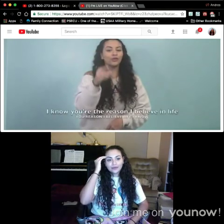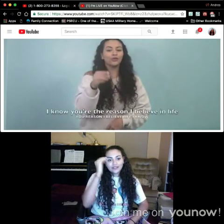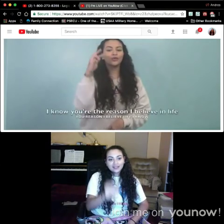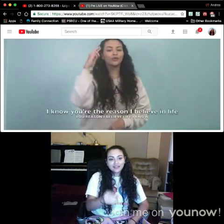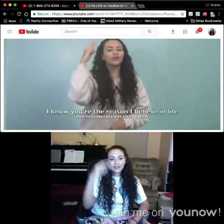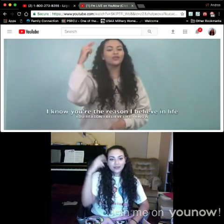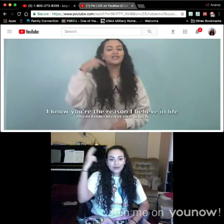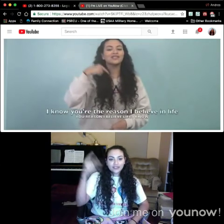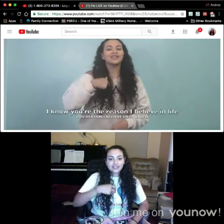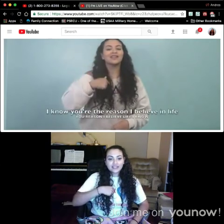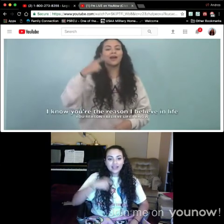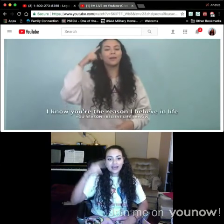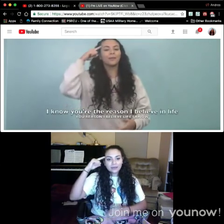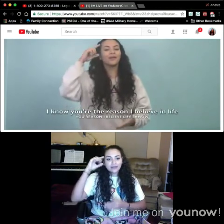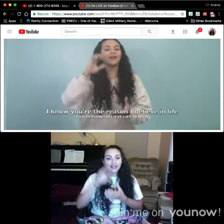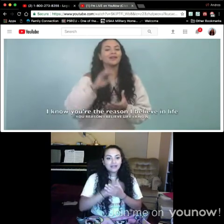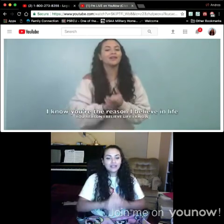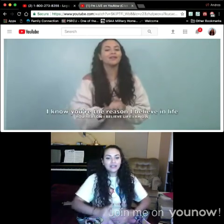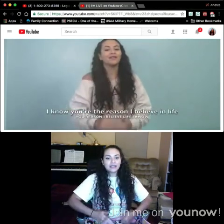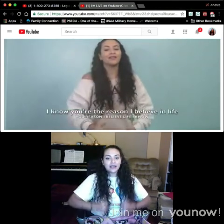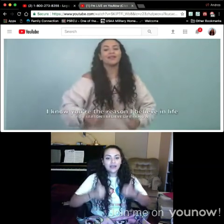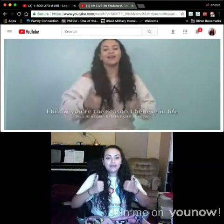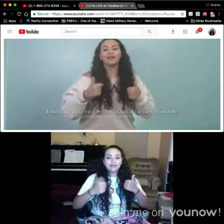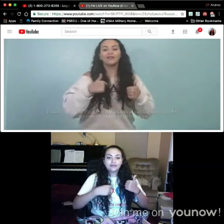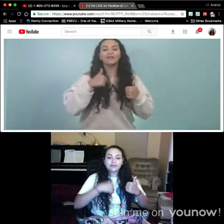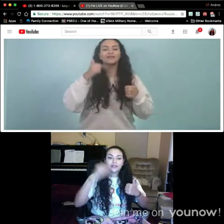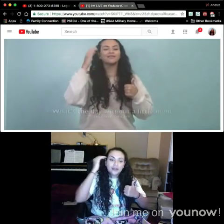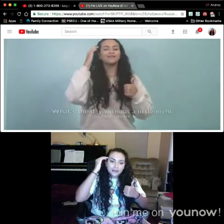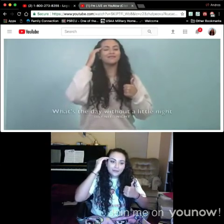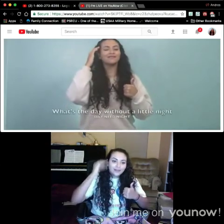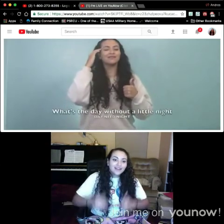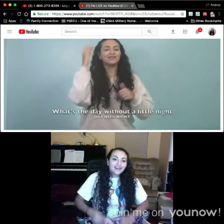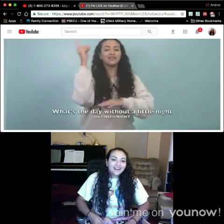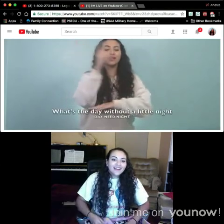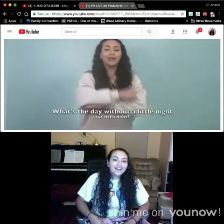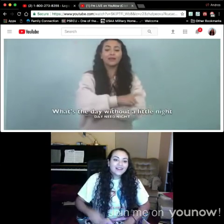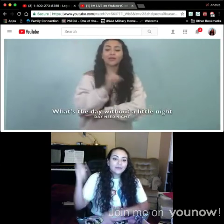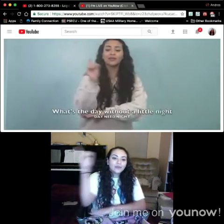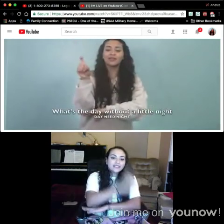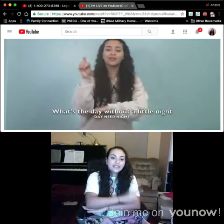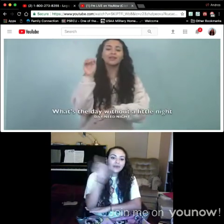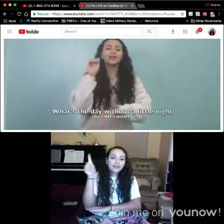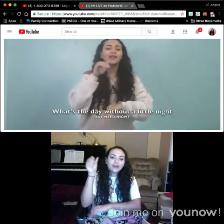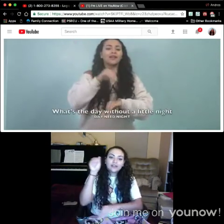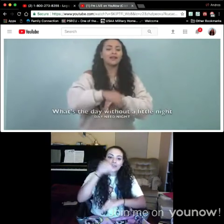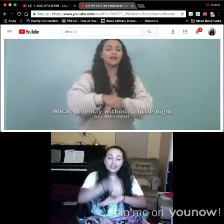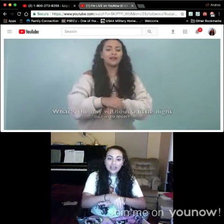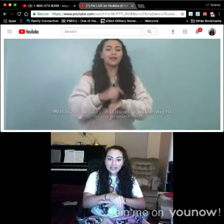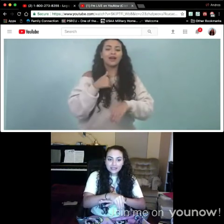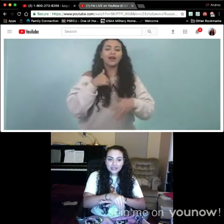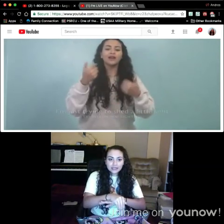know. The reason I believe in life. I know. What's a day without a